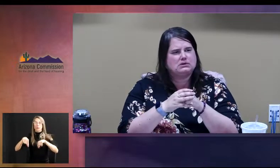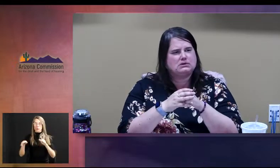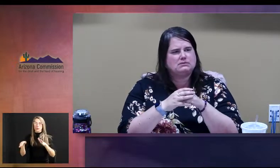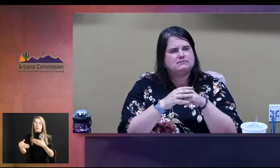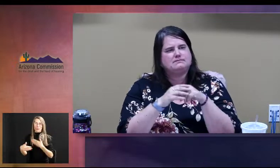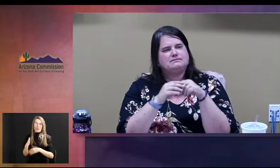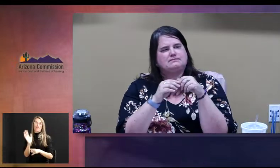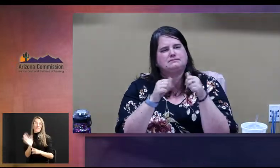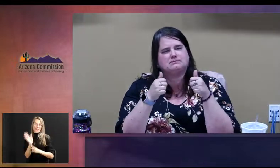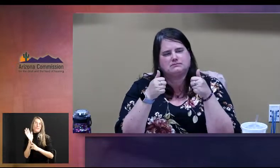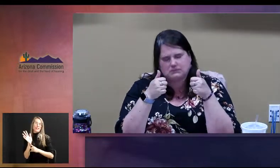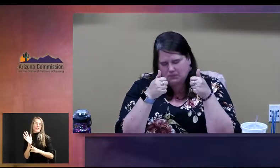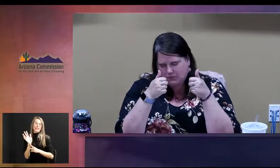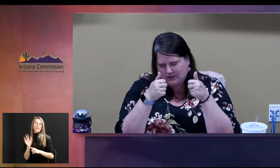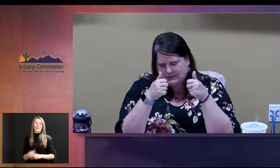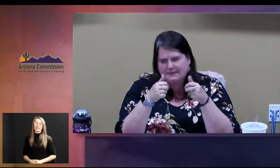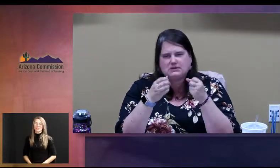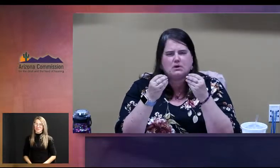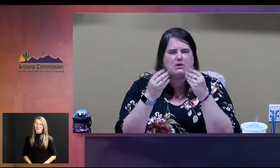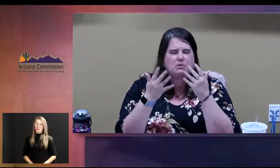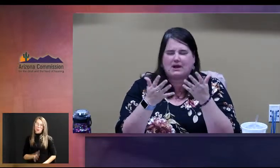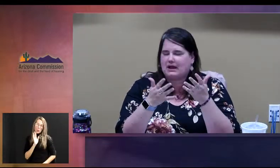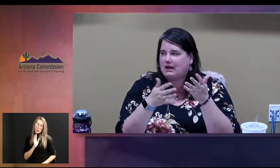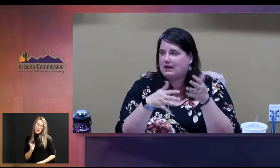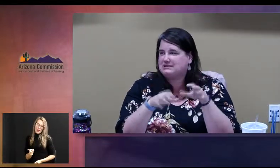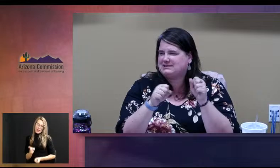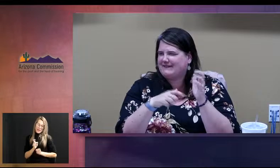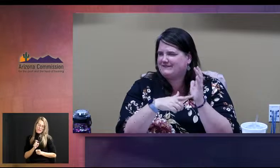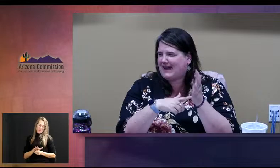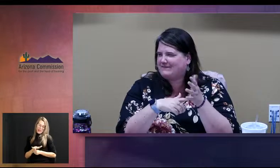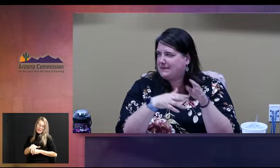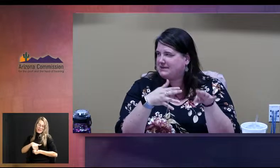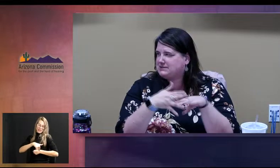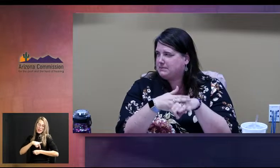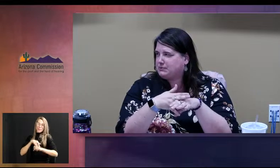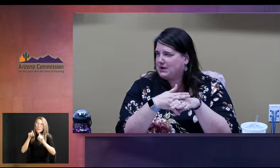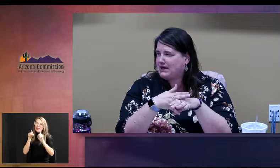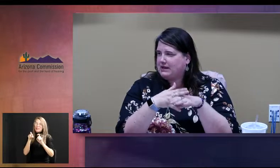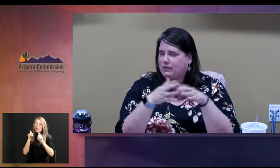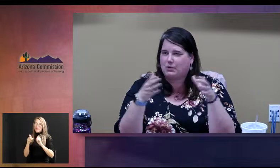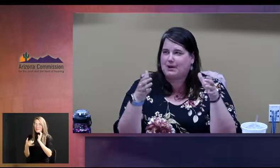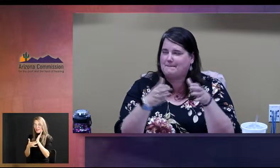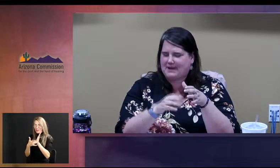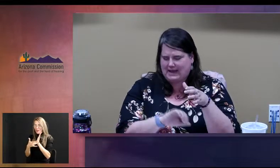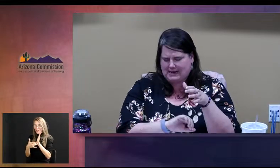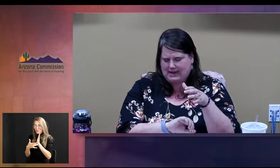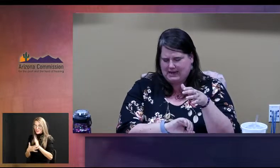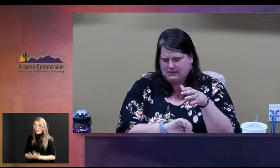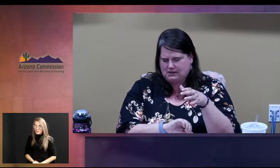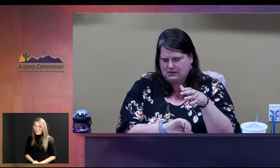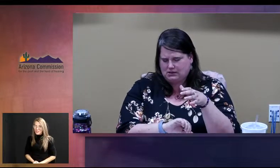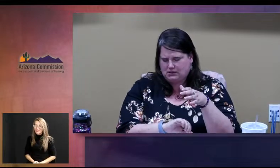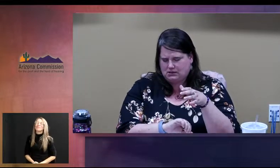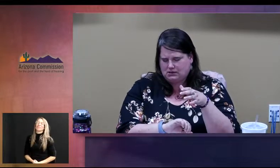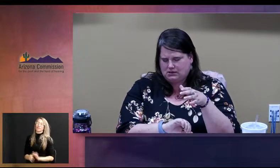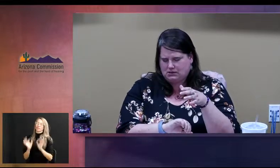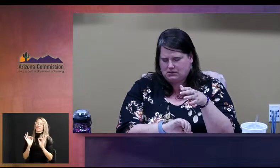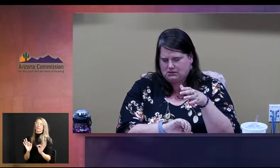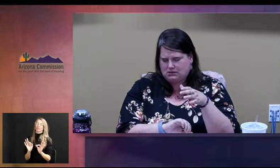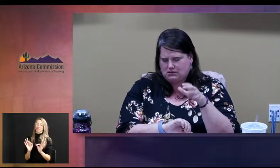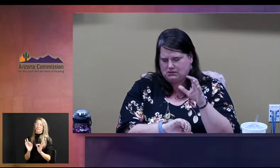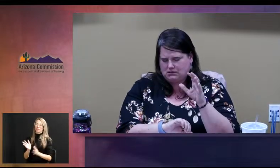minutes. And that will give us enough time to test the technology. Okay, we will take a 5-minute